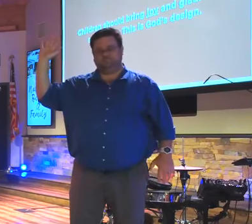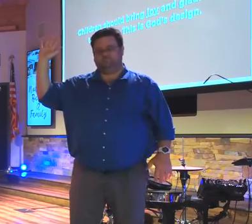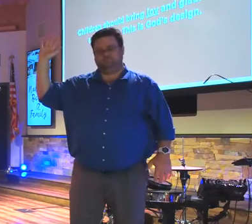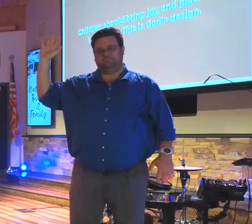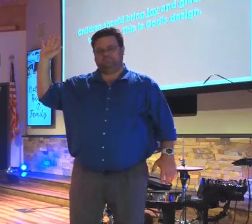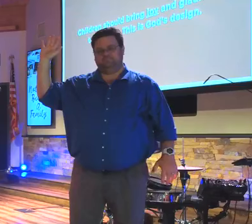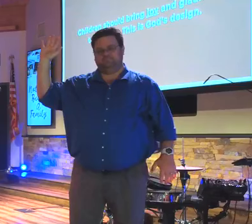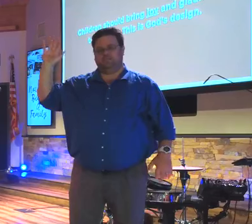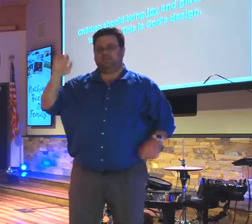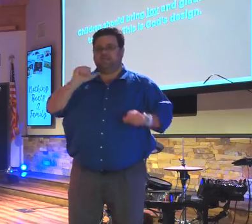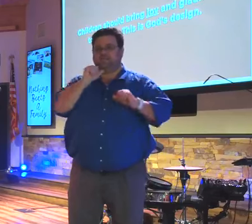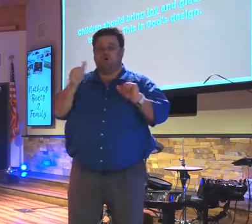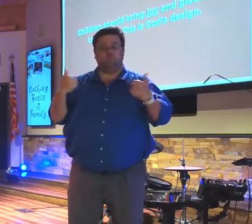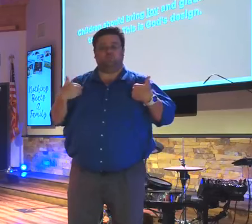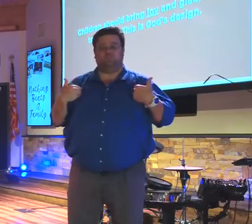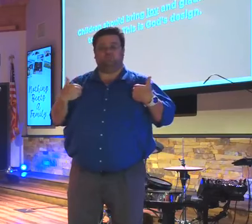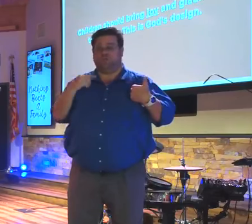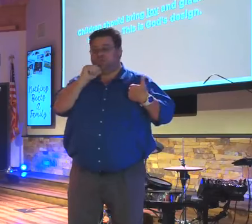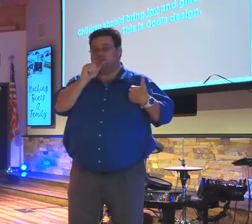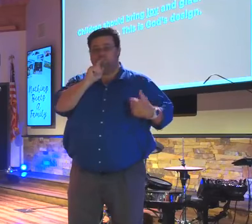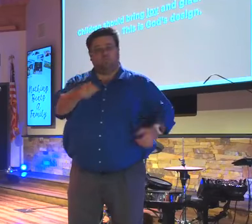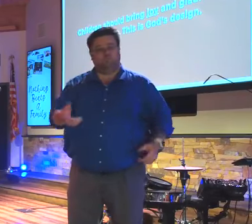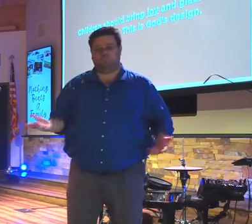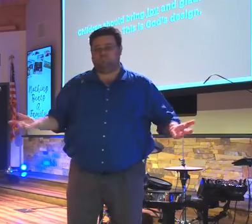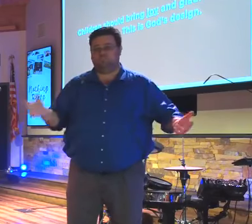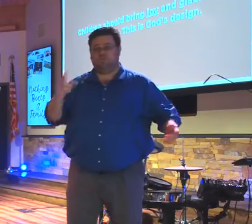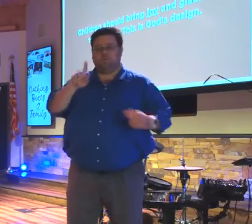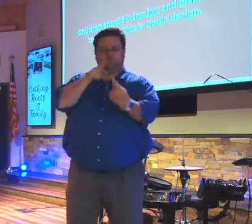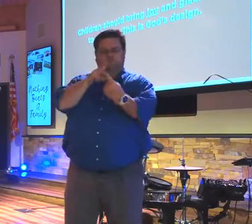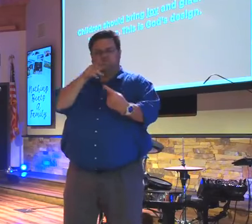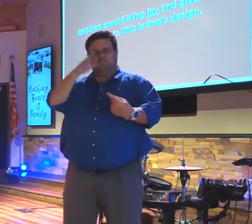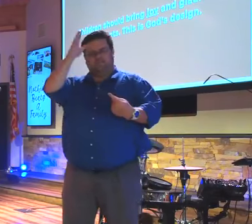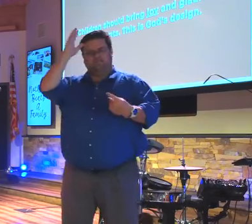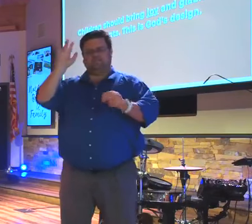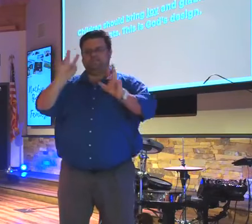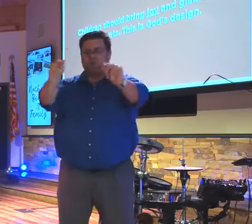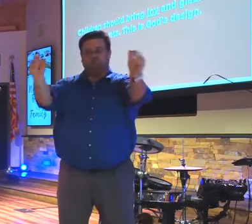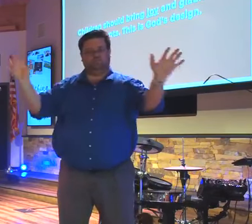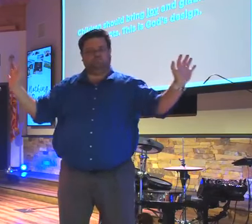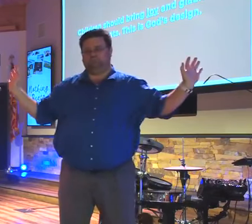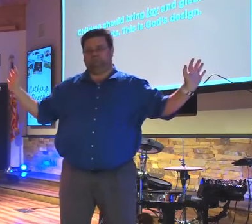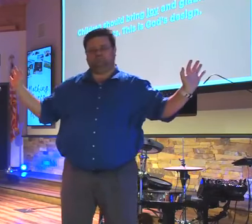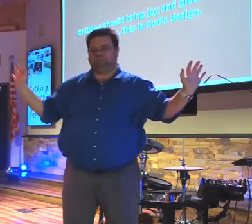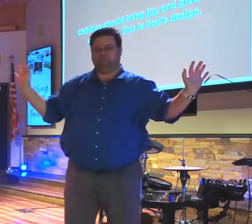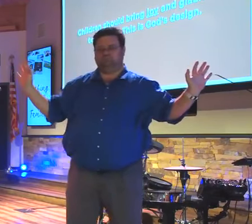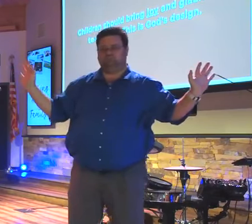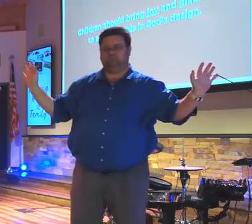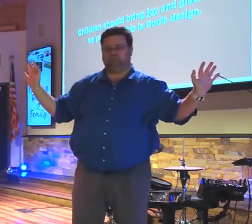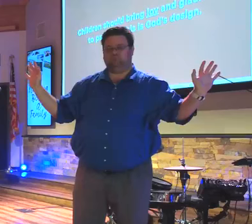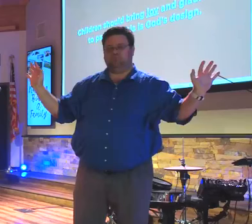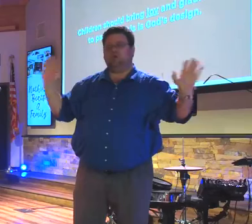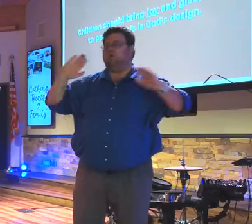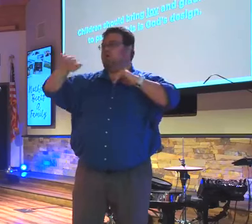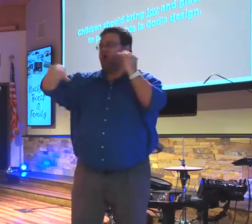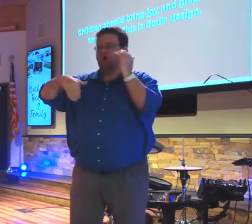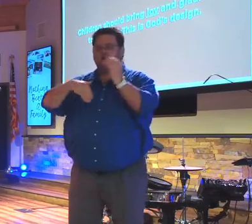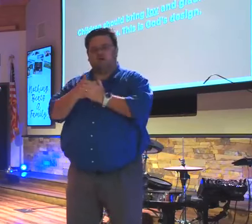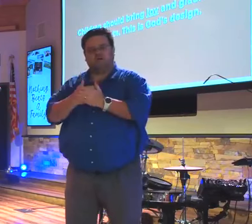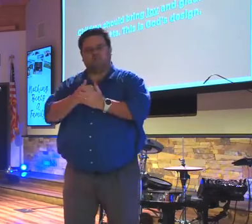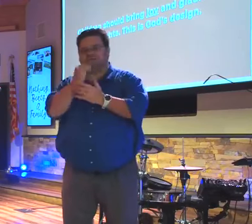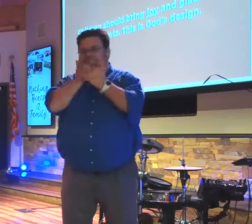They just don't exist, okay? There are no perfect parents. We're all